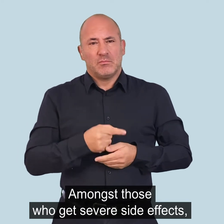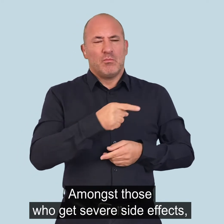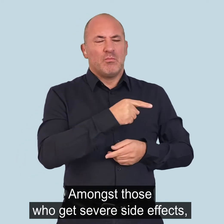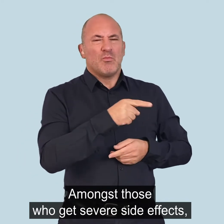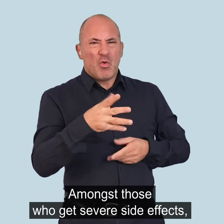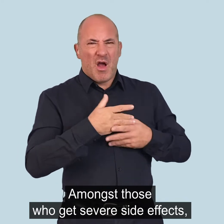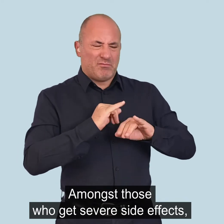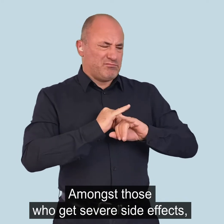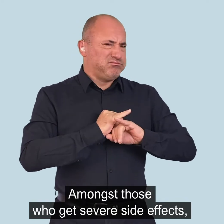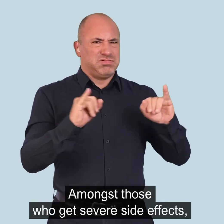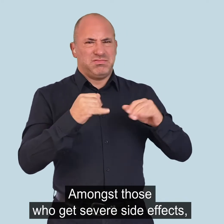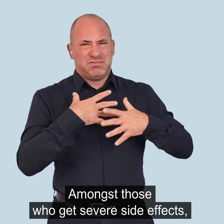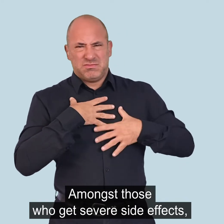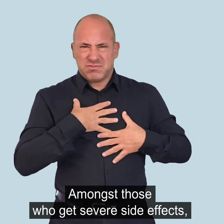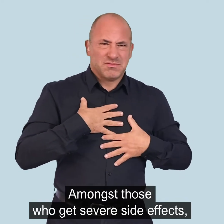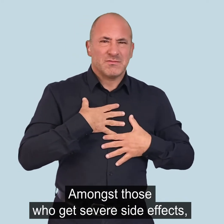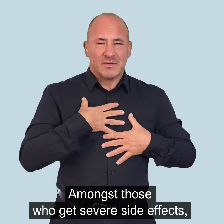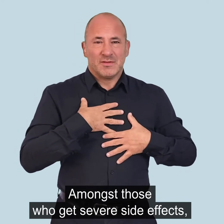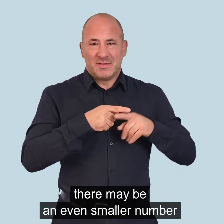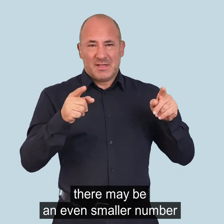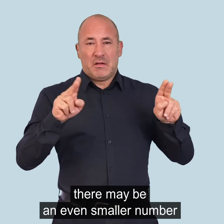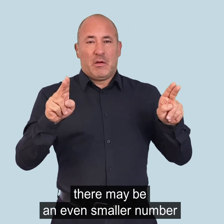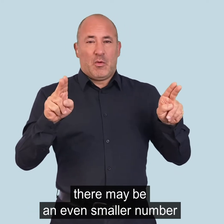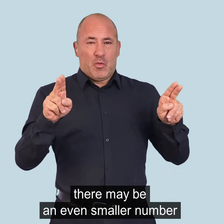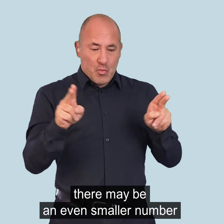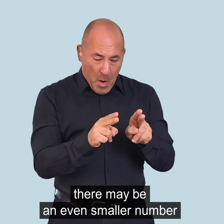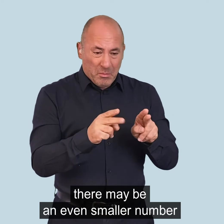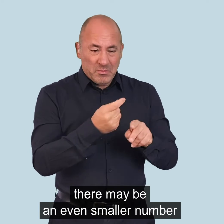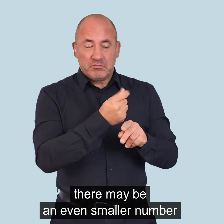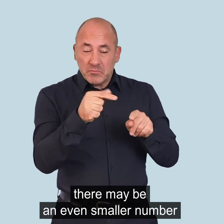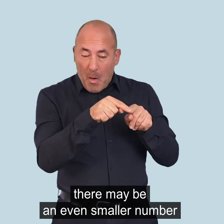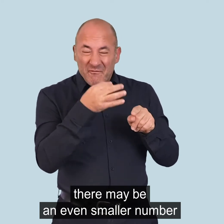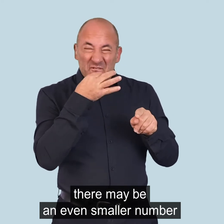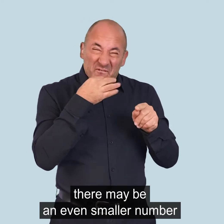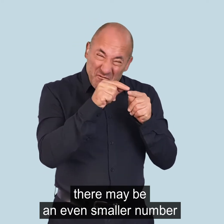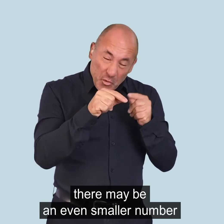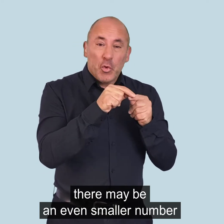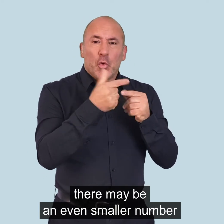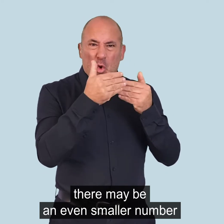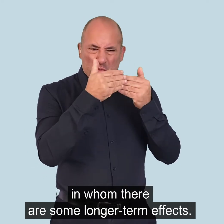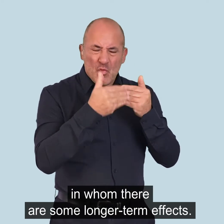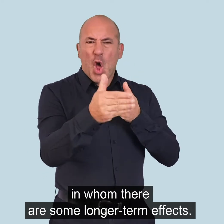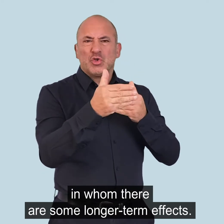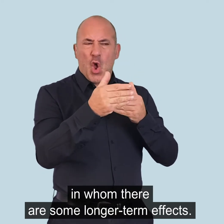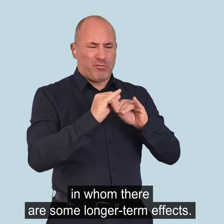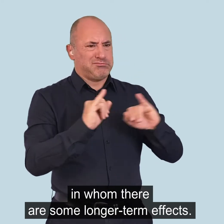Amongst those who get severe side effects, there may be an even smaller number in whom there are some longer-term effects.